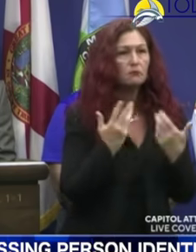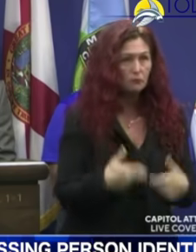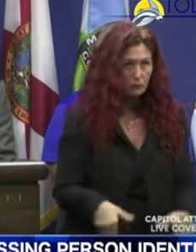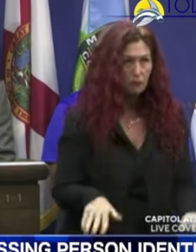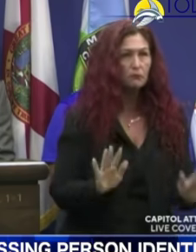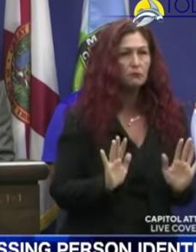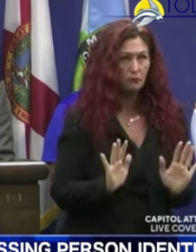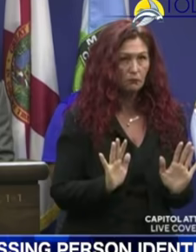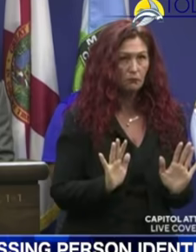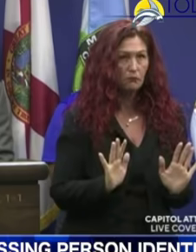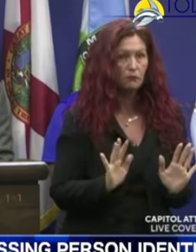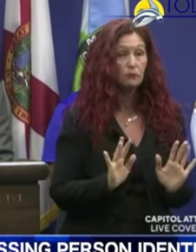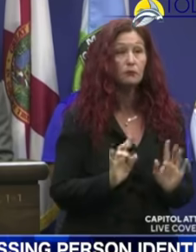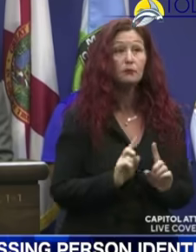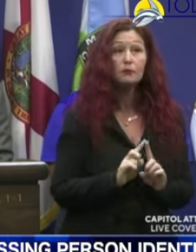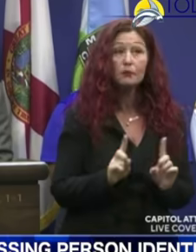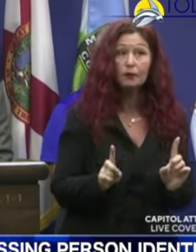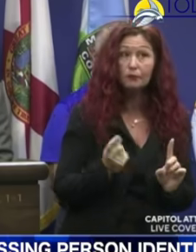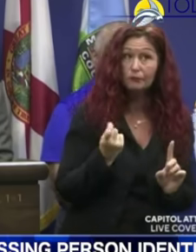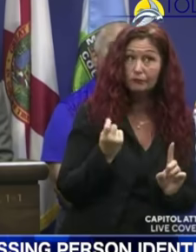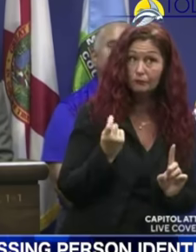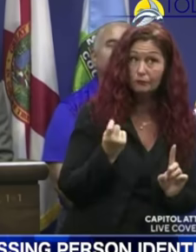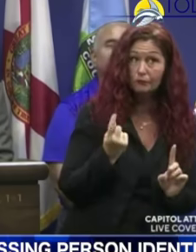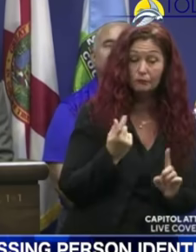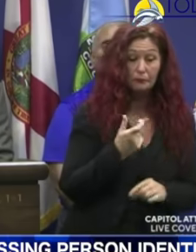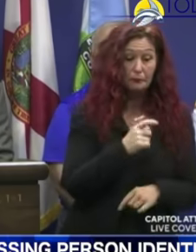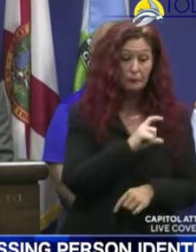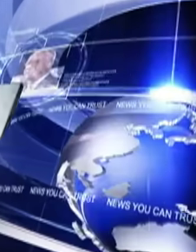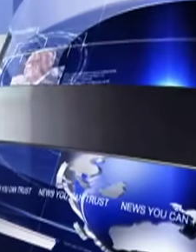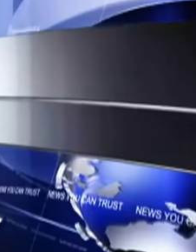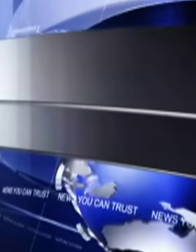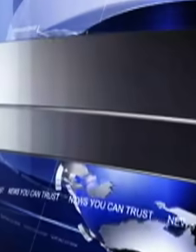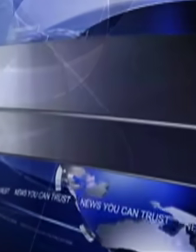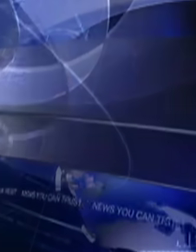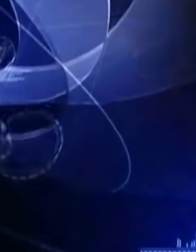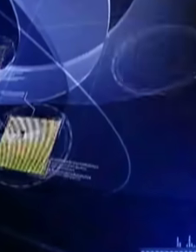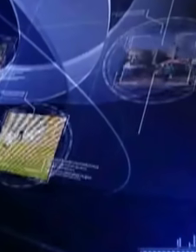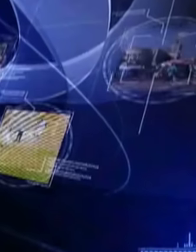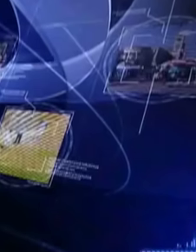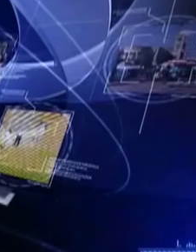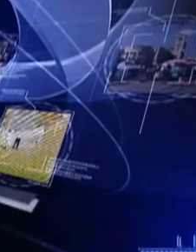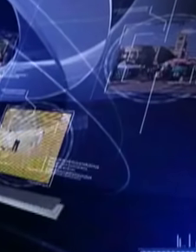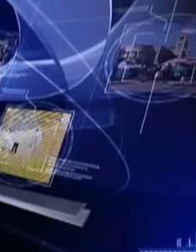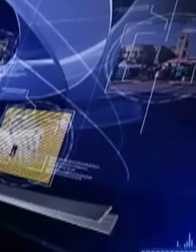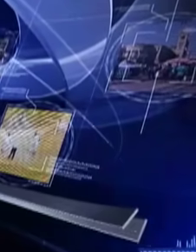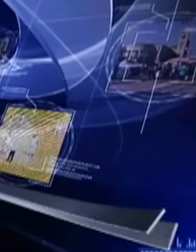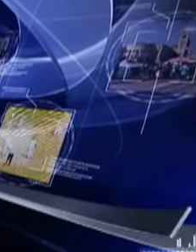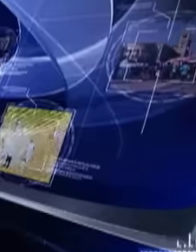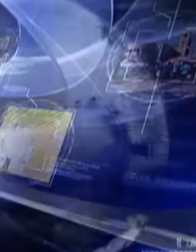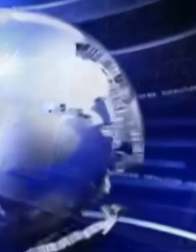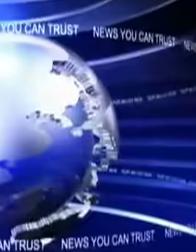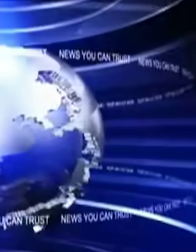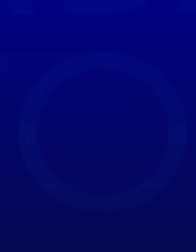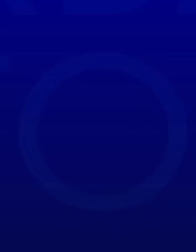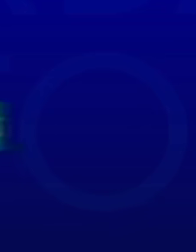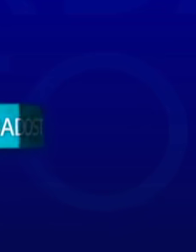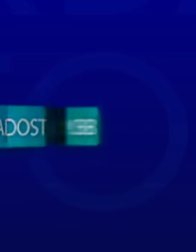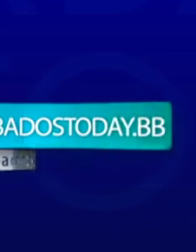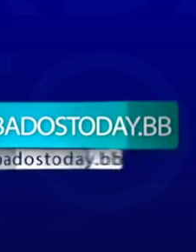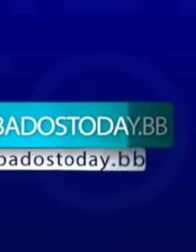ongoing search and recovery effort on the evidentiary pile. That's news. But for the very latest, visit us